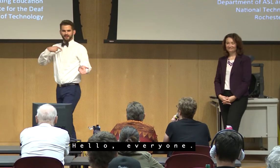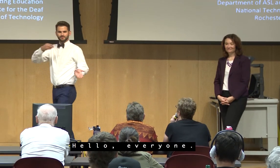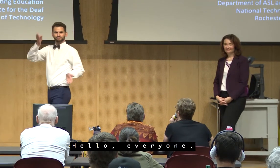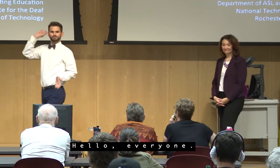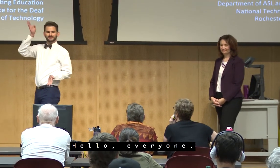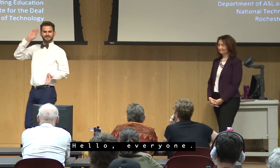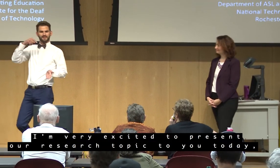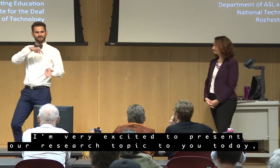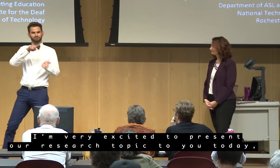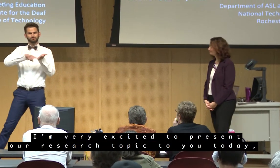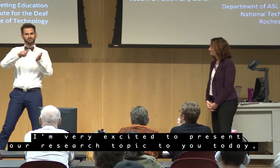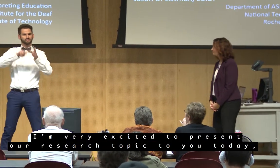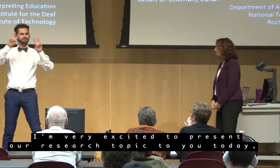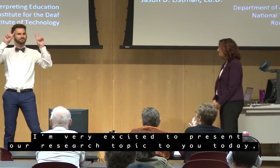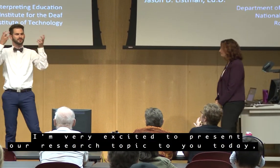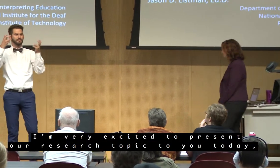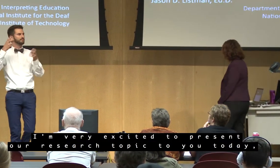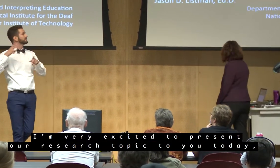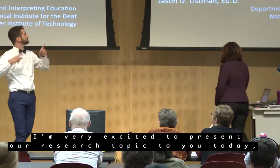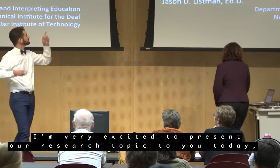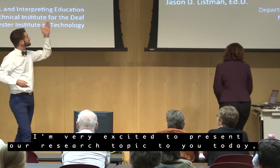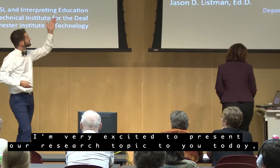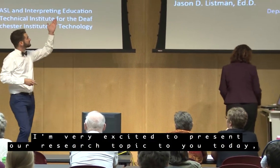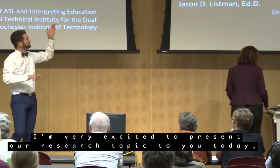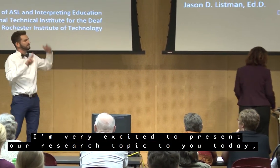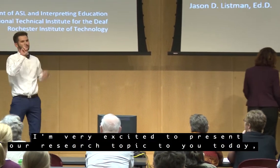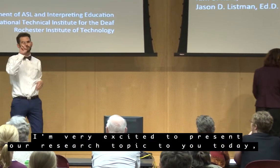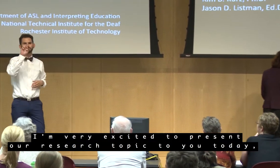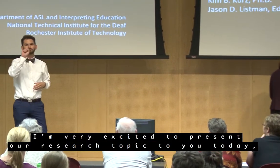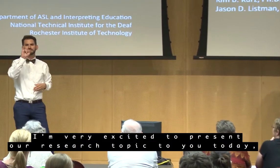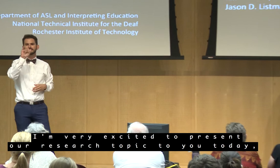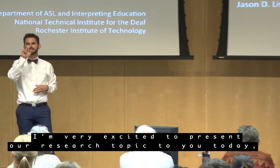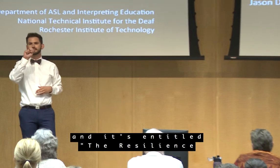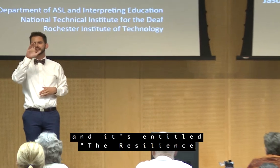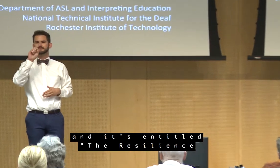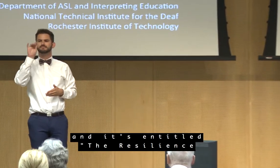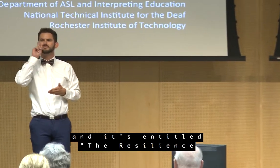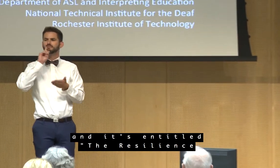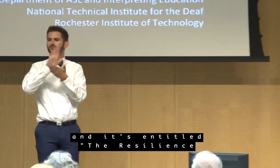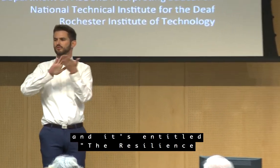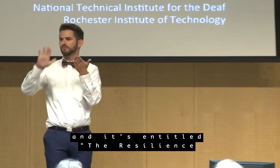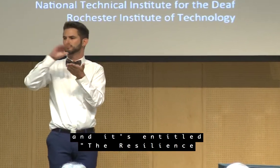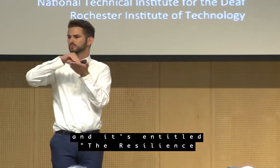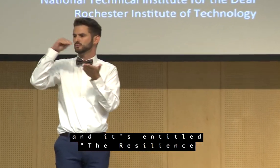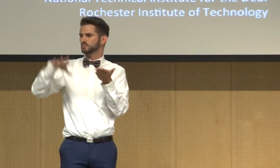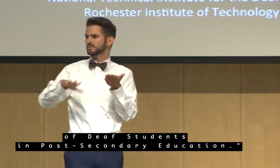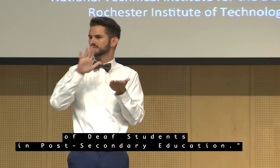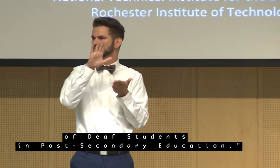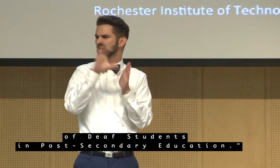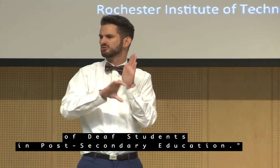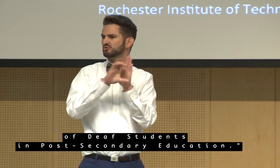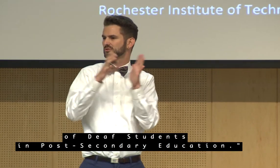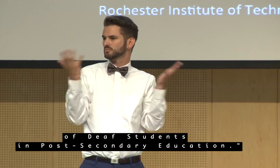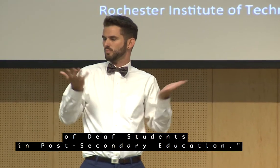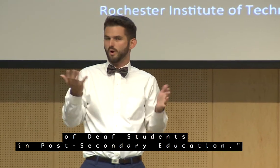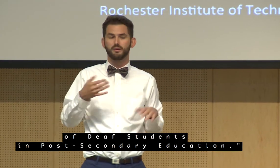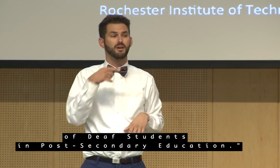Hello, everyone. I'm very excited to present our research topic to you today, and it's entitled Resilience of Deaf Students in